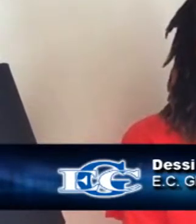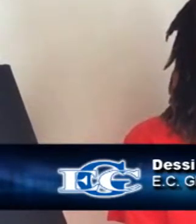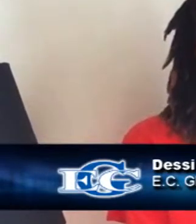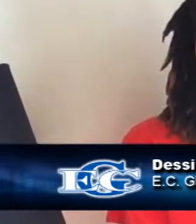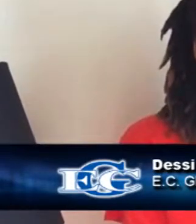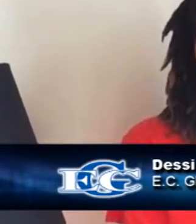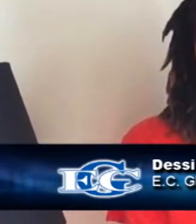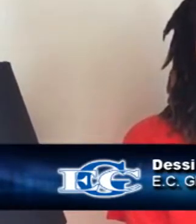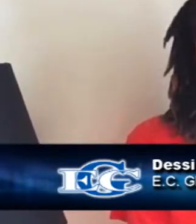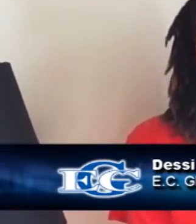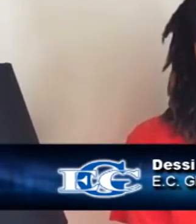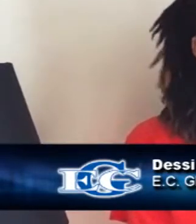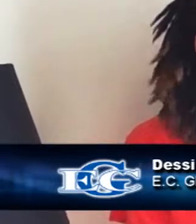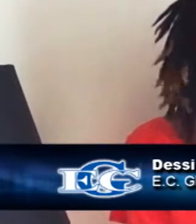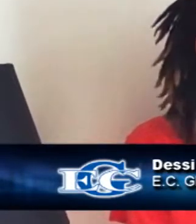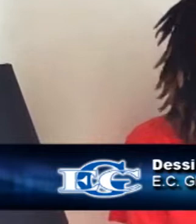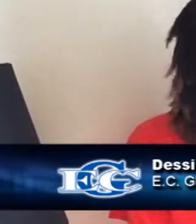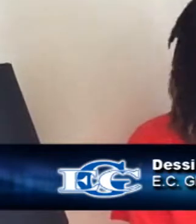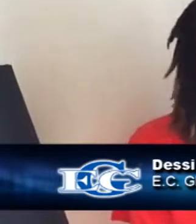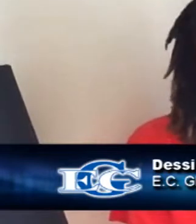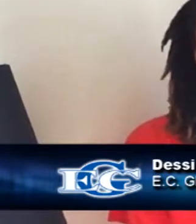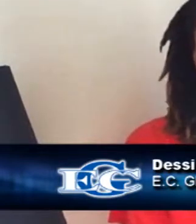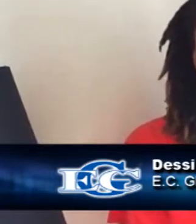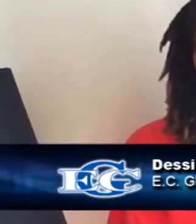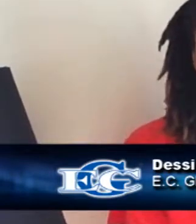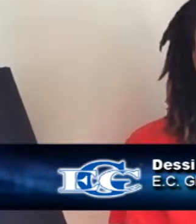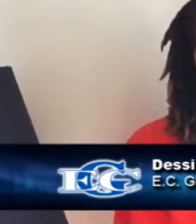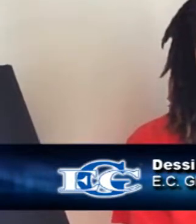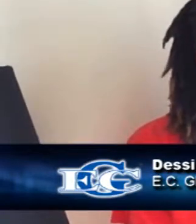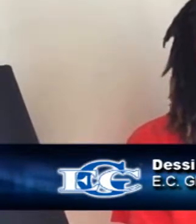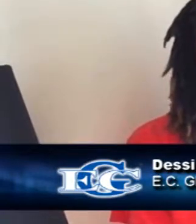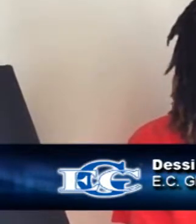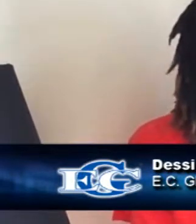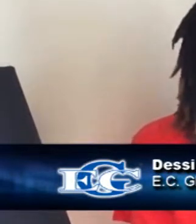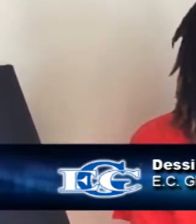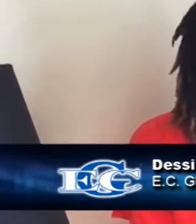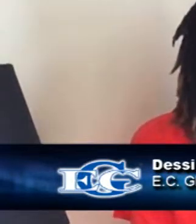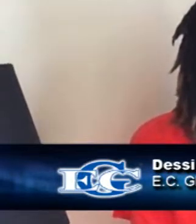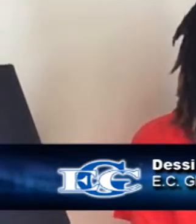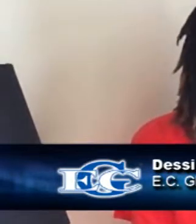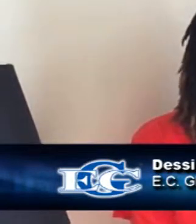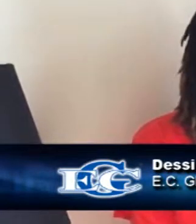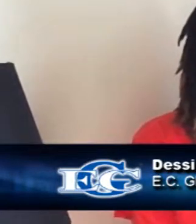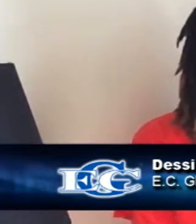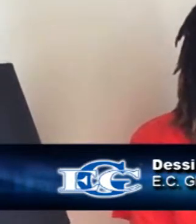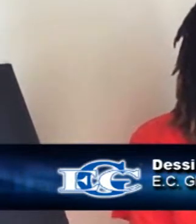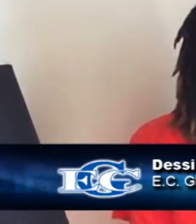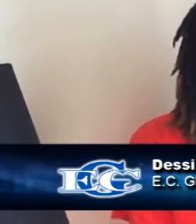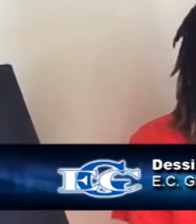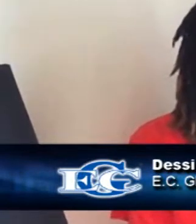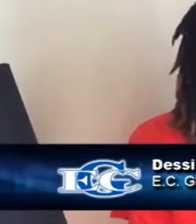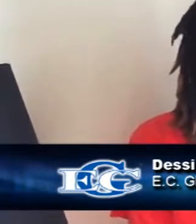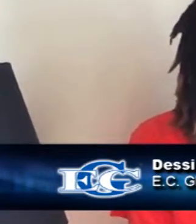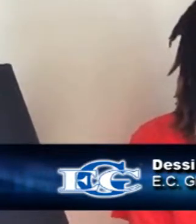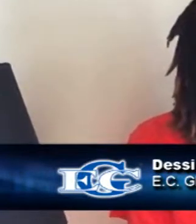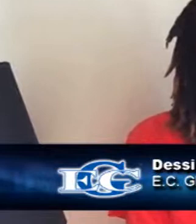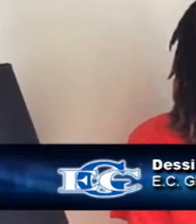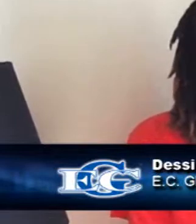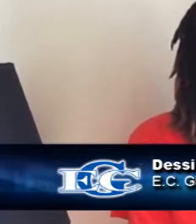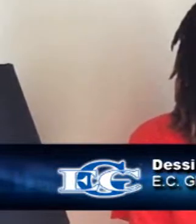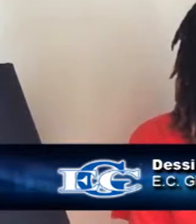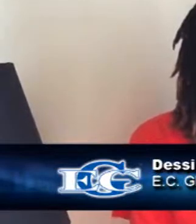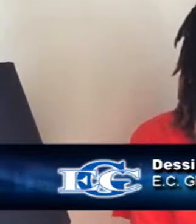I graduated from EC Glass in 2011. After Glass, I went to Lynchburg College and played soccer there for